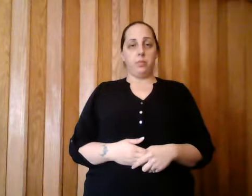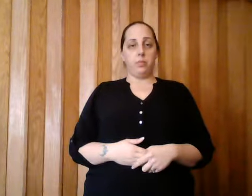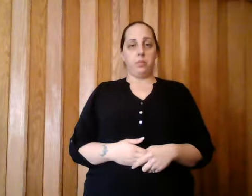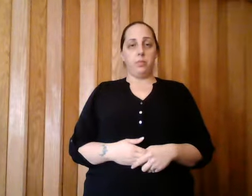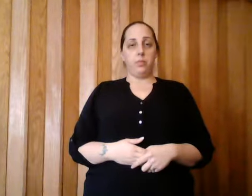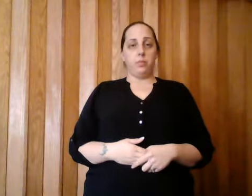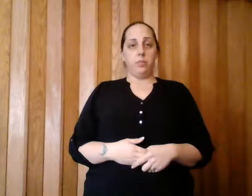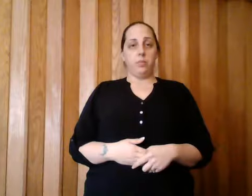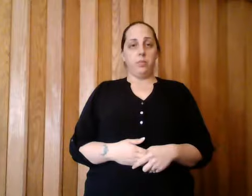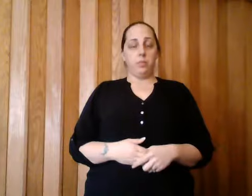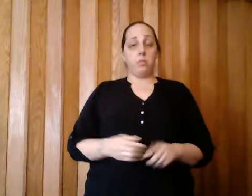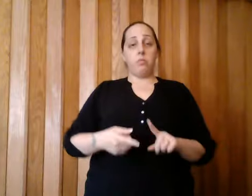magic markers.